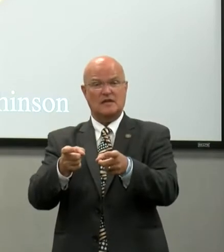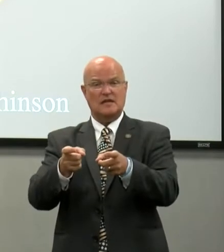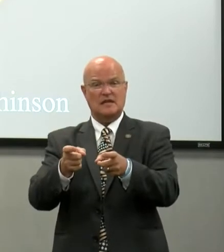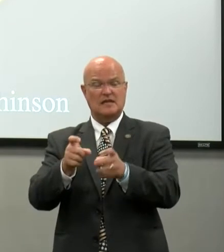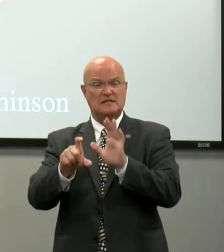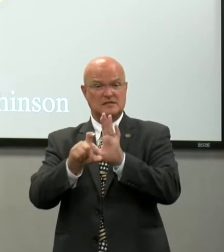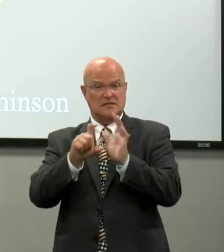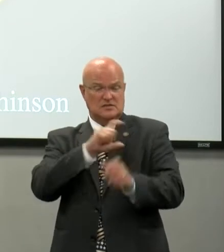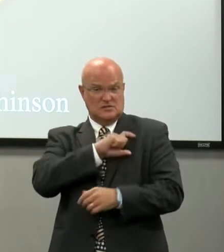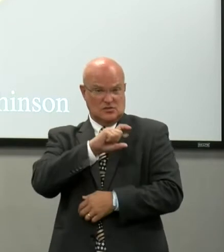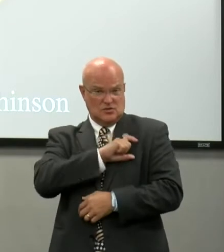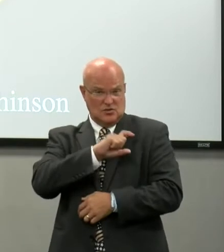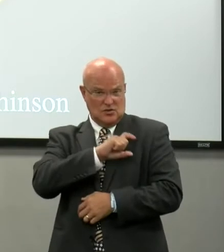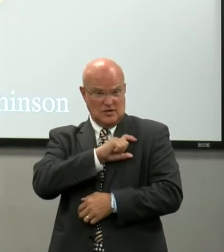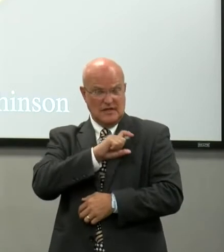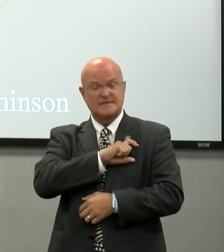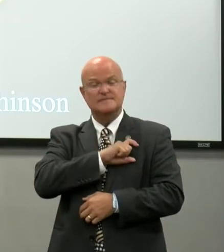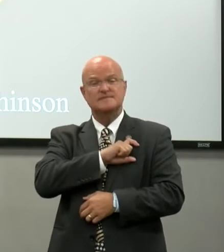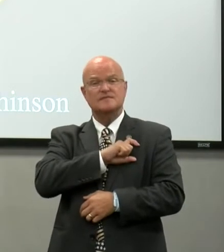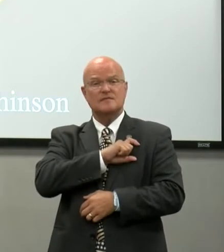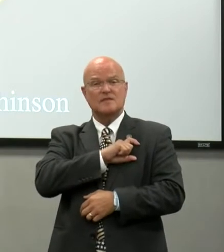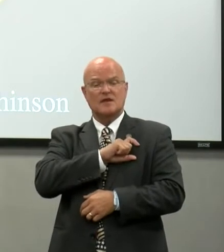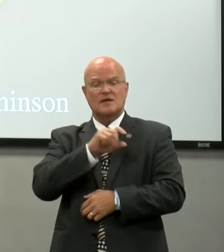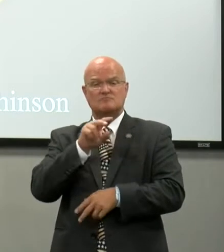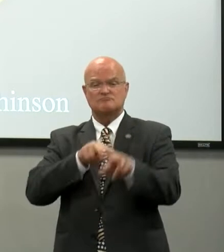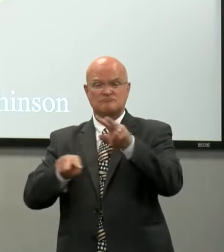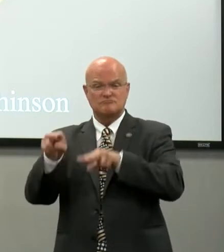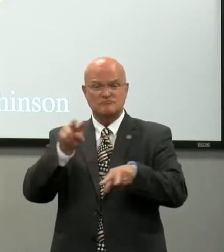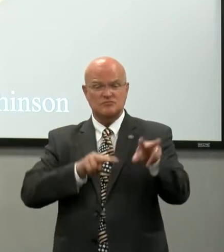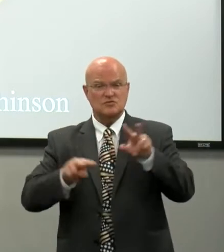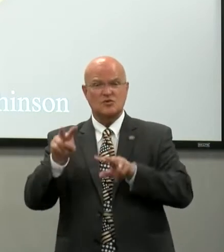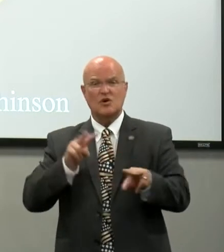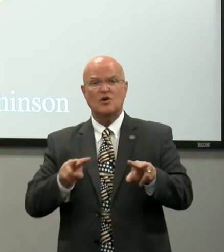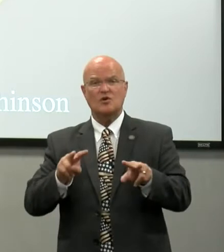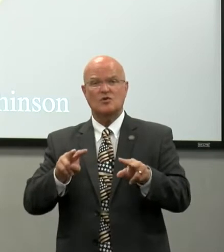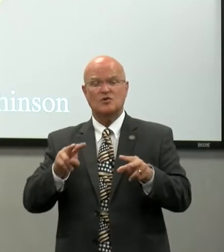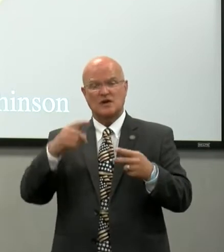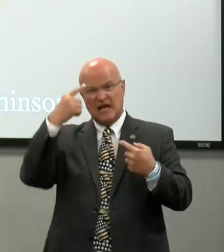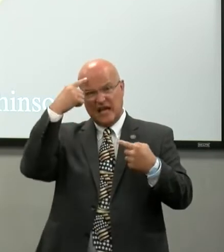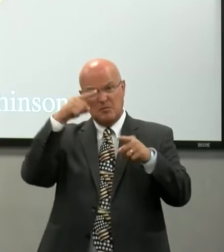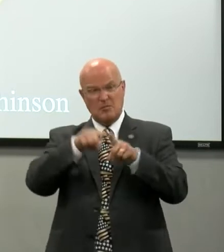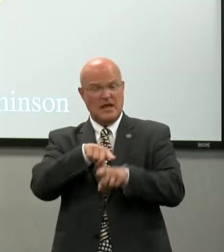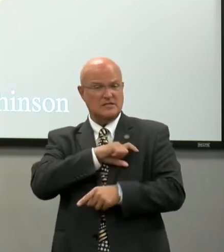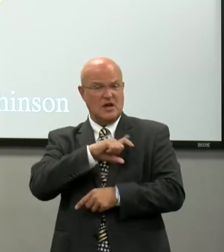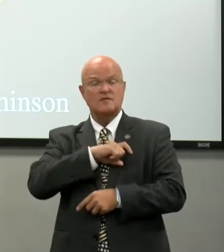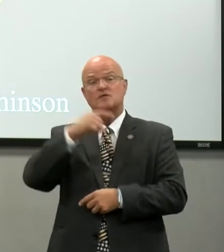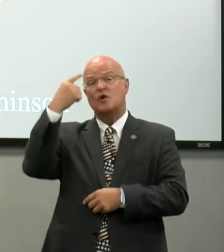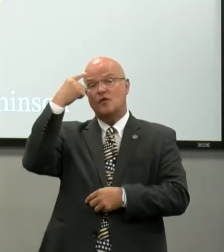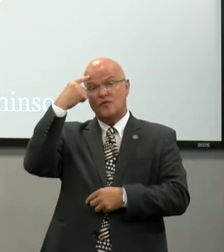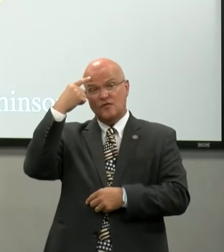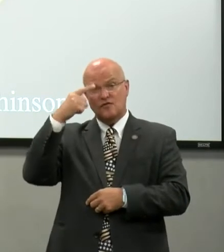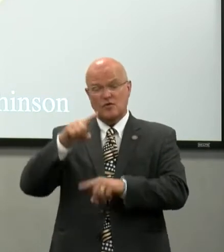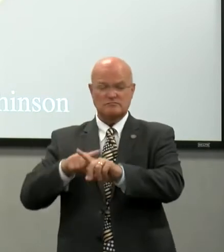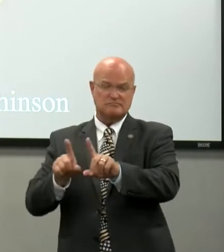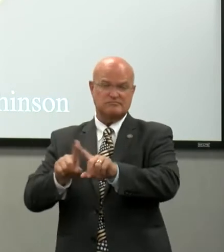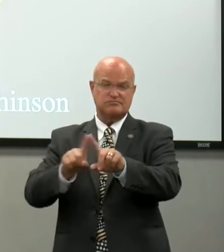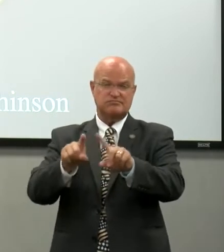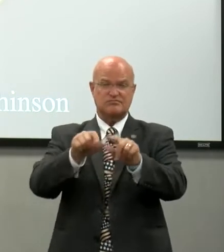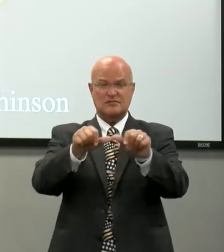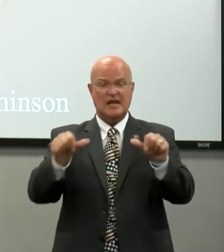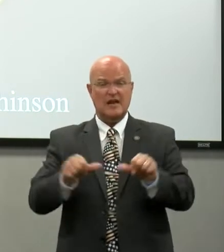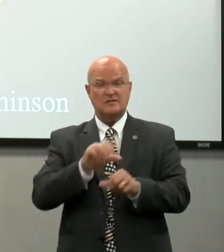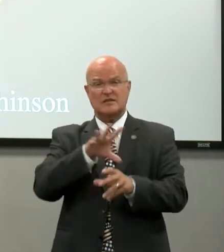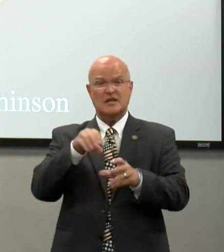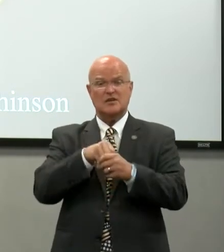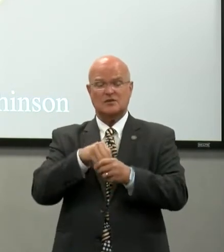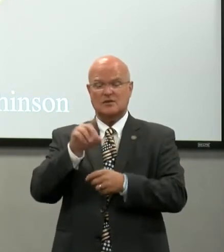law enforcement resources, patrol officers, compliance officers for different areas,